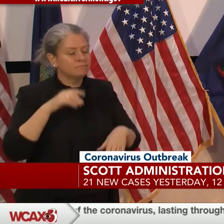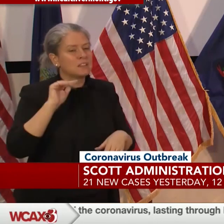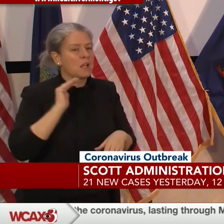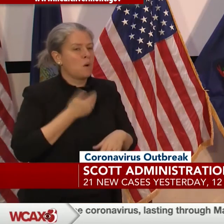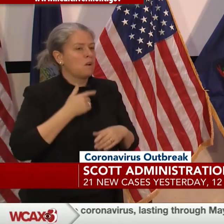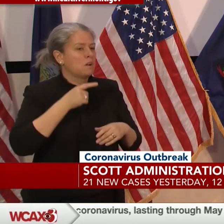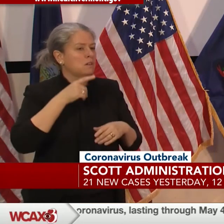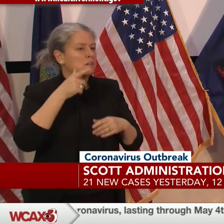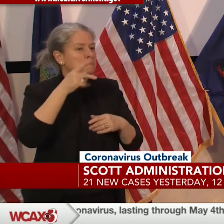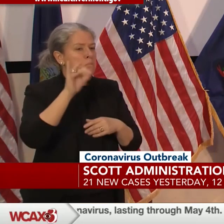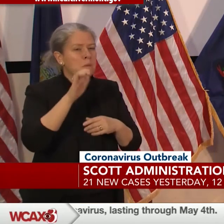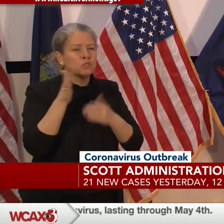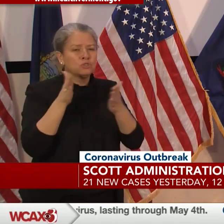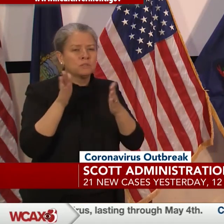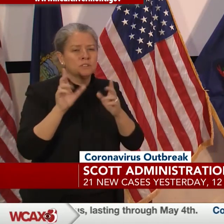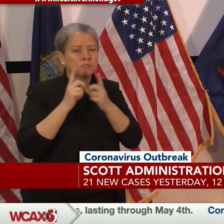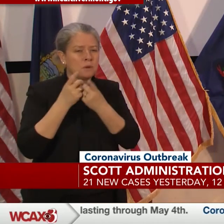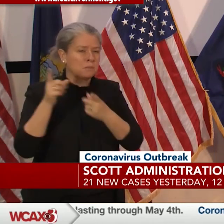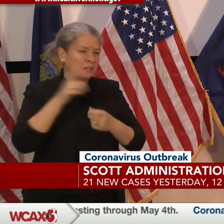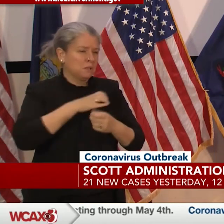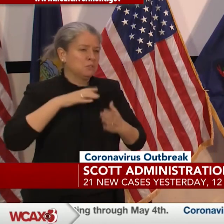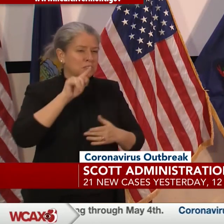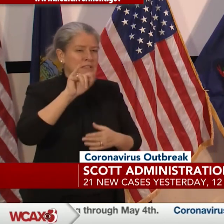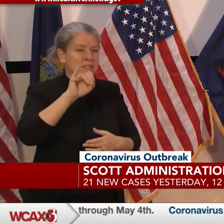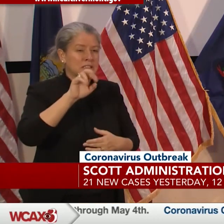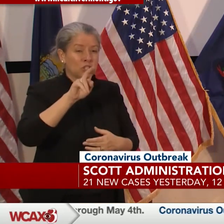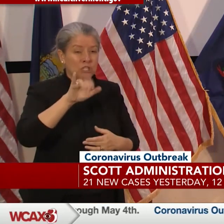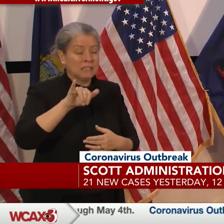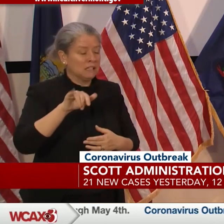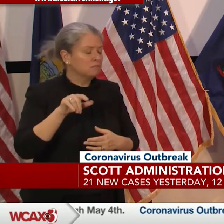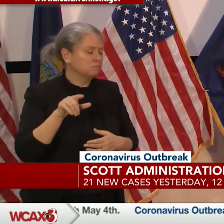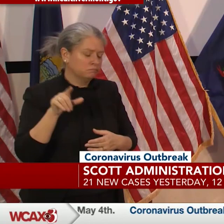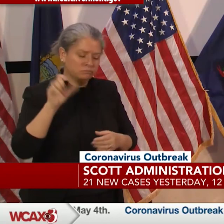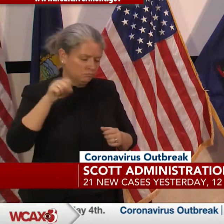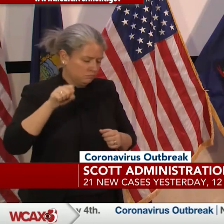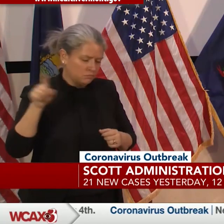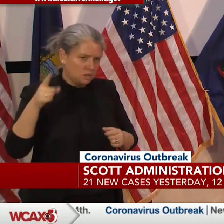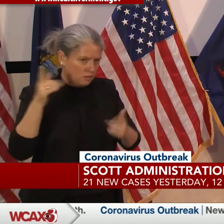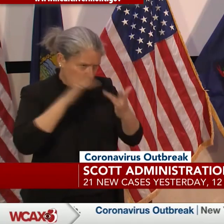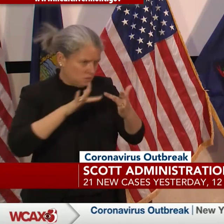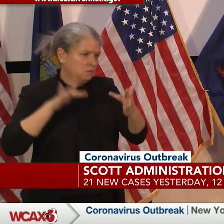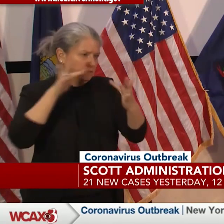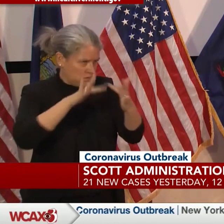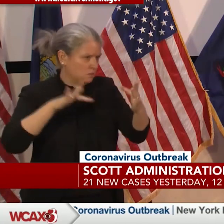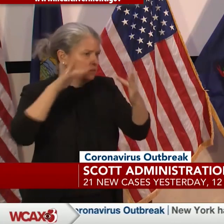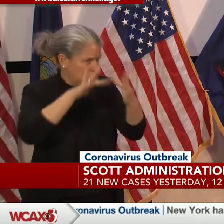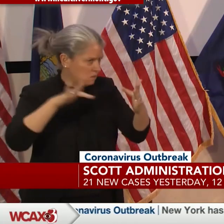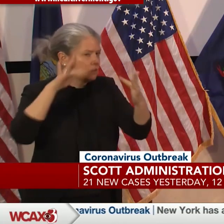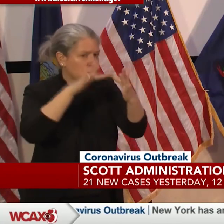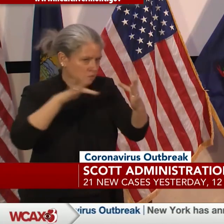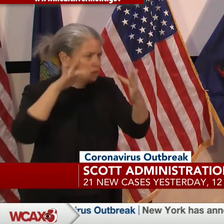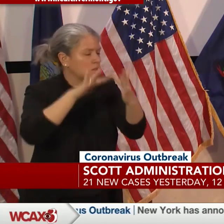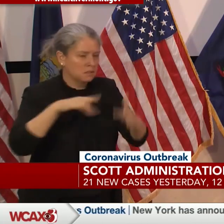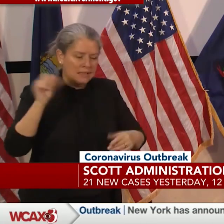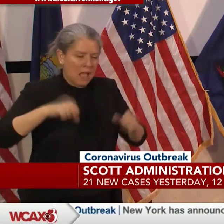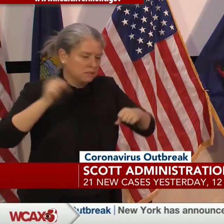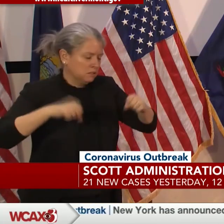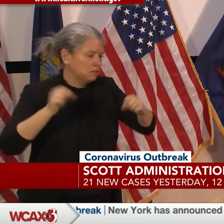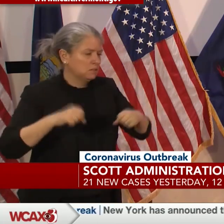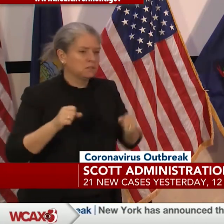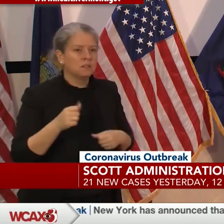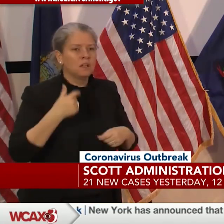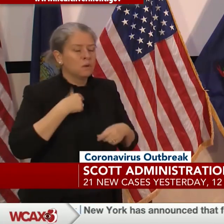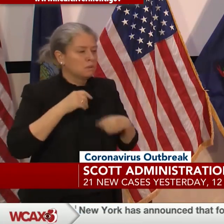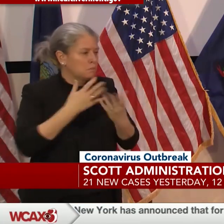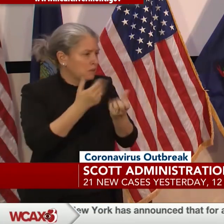department, Commissioner Tierney, is constantly asking them to expand, and we're providing